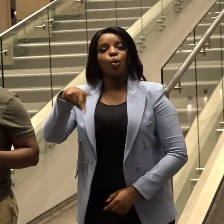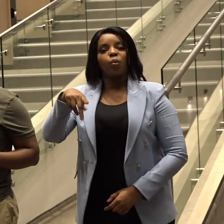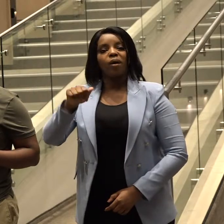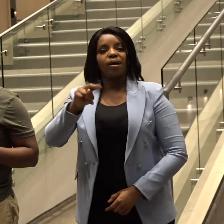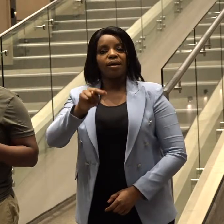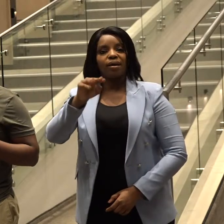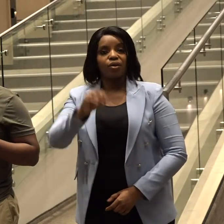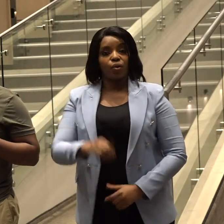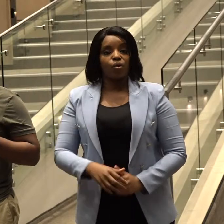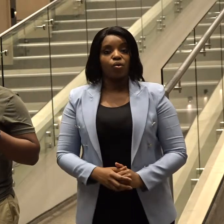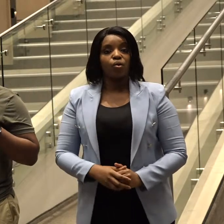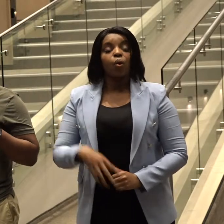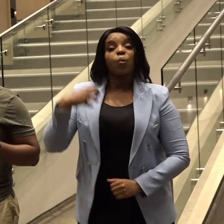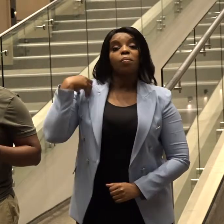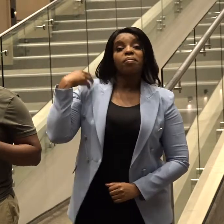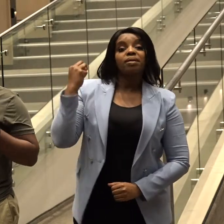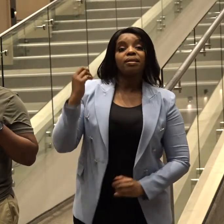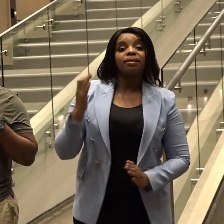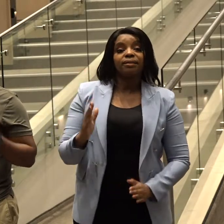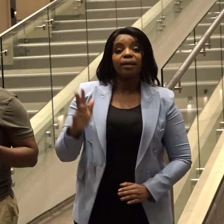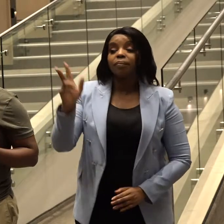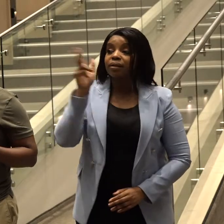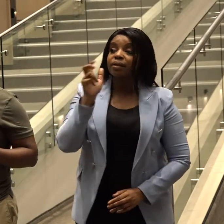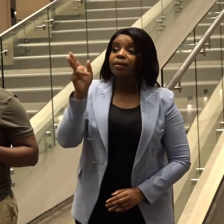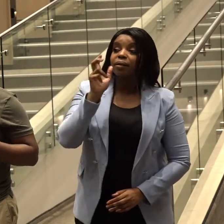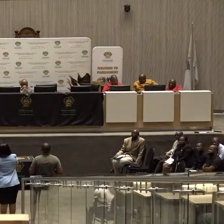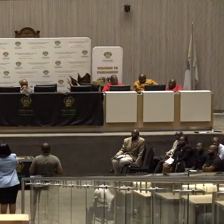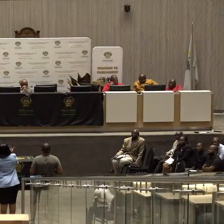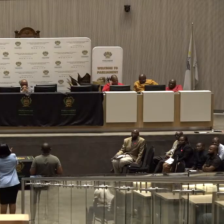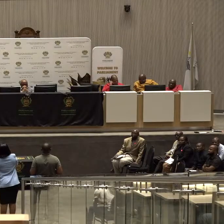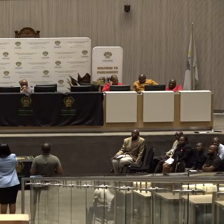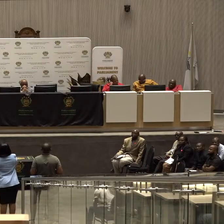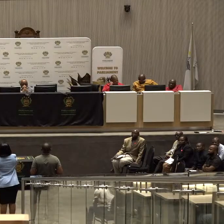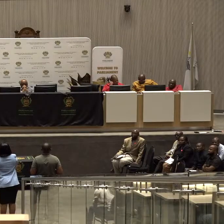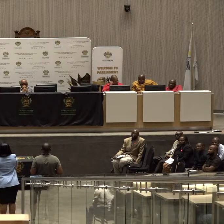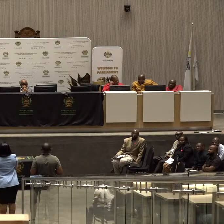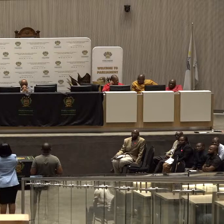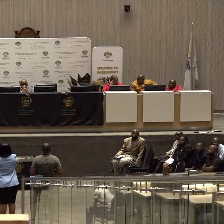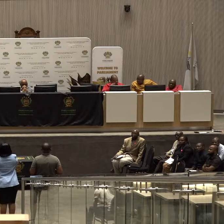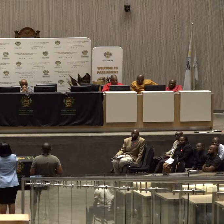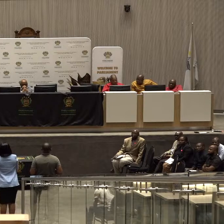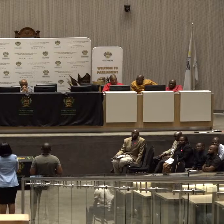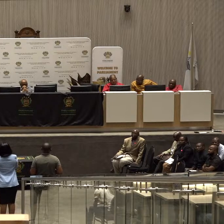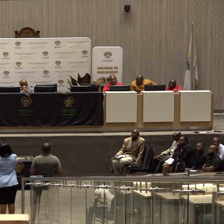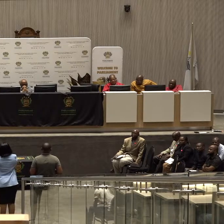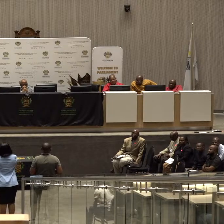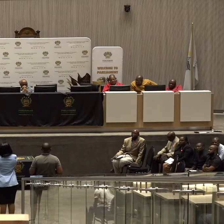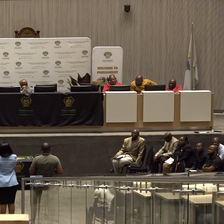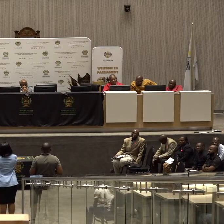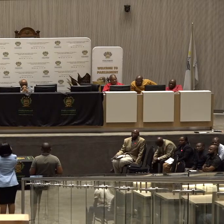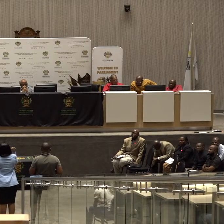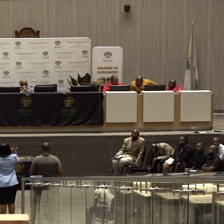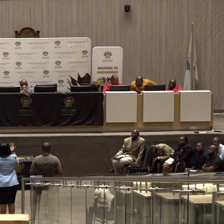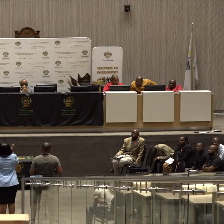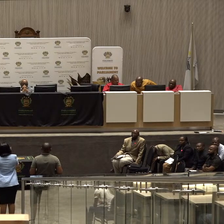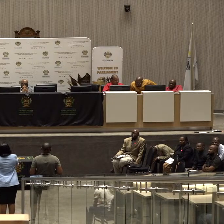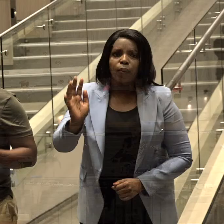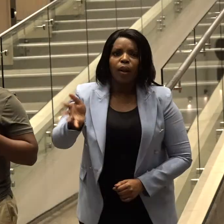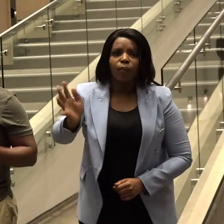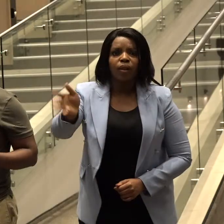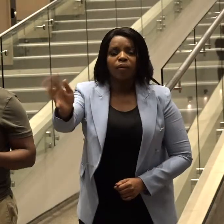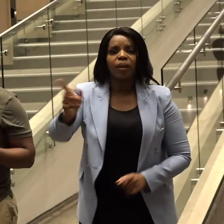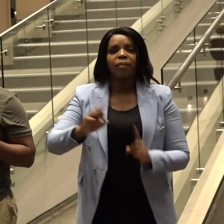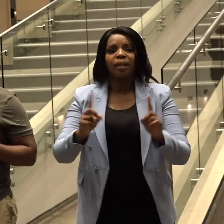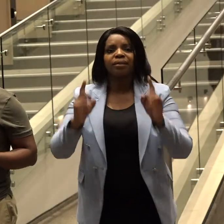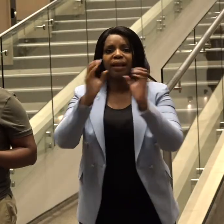always saying the train will be reinstated but since when since when he's been saying that one and the same